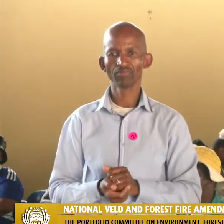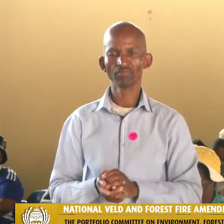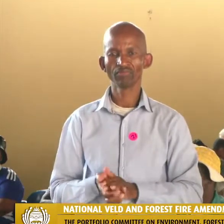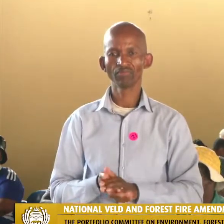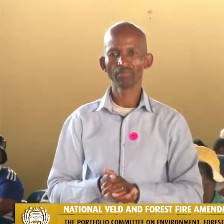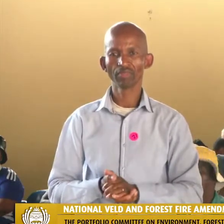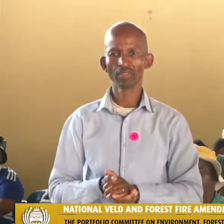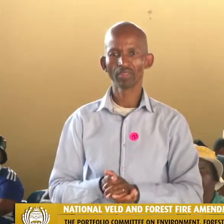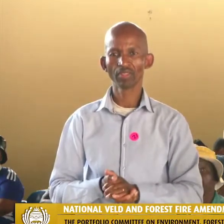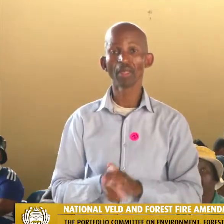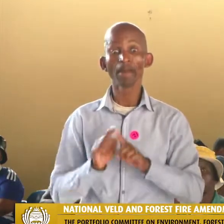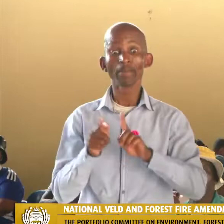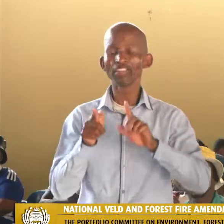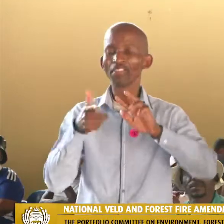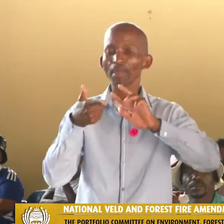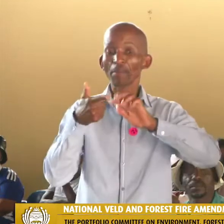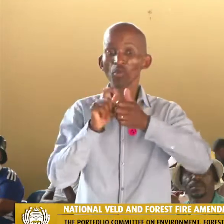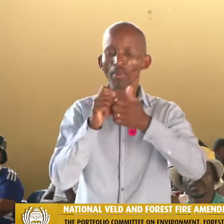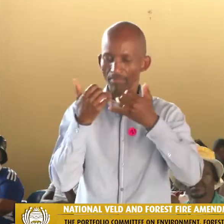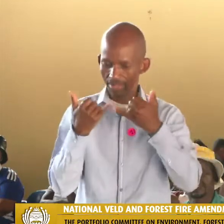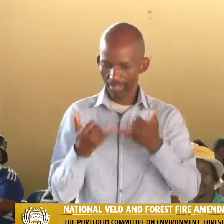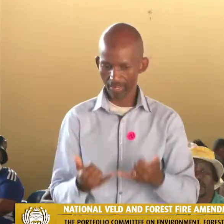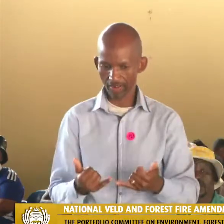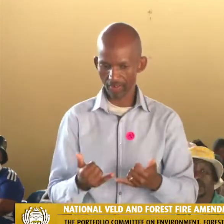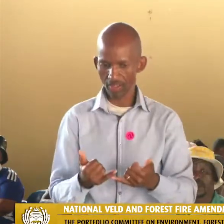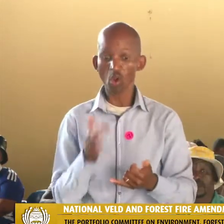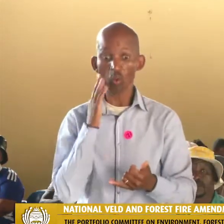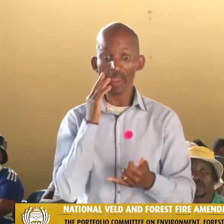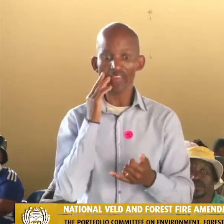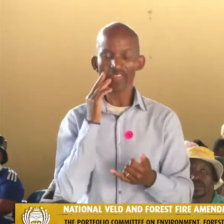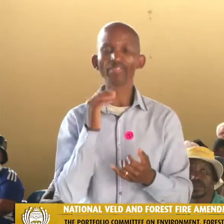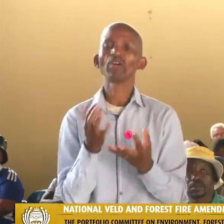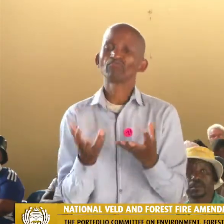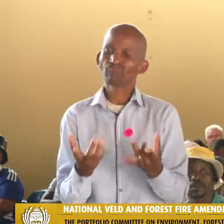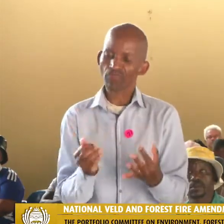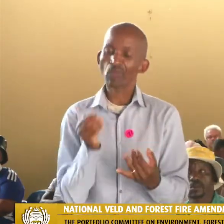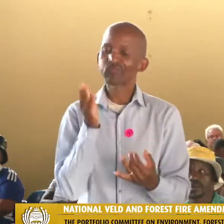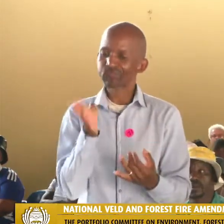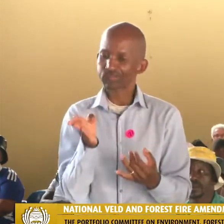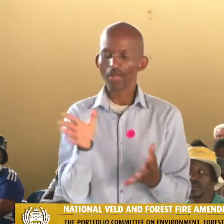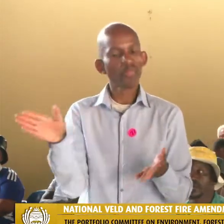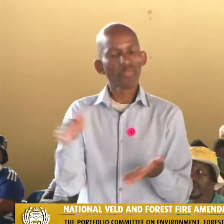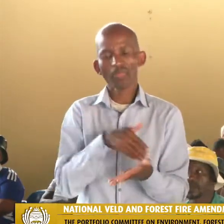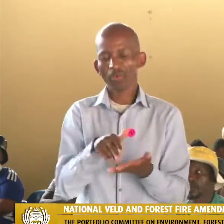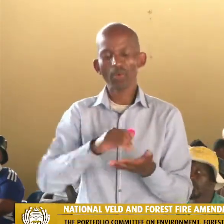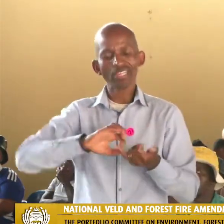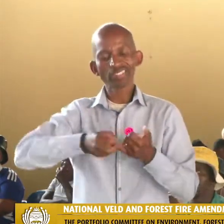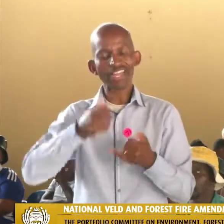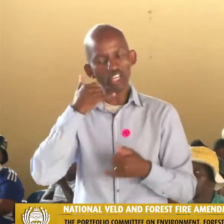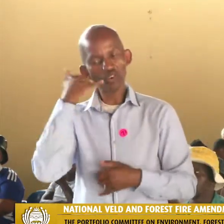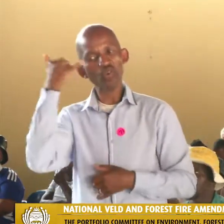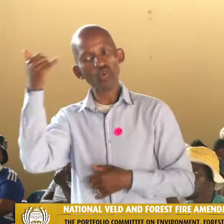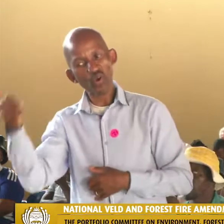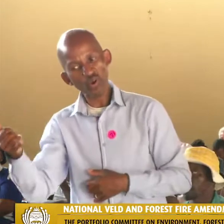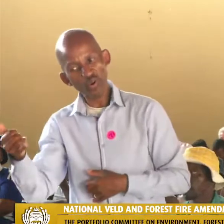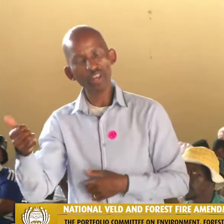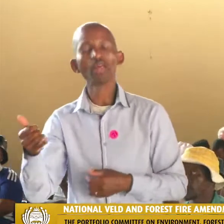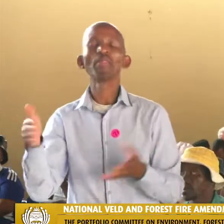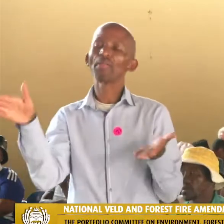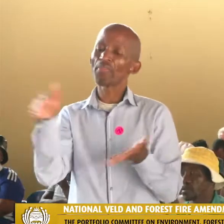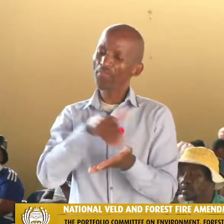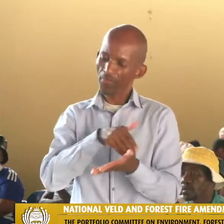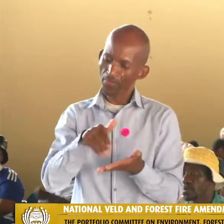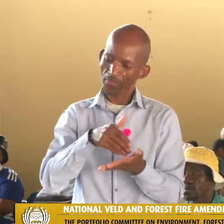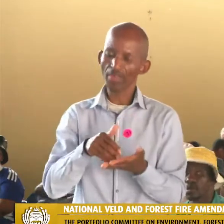every day. Mara bothata ba bona ha mollo le teng ha re ba bone la o ka founa ha ba tle nna since ke ba teng mollo ra